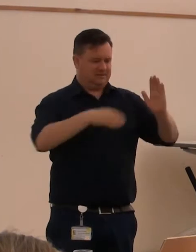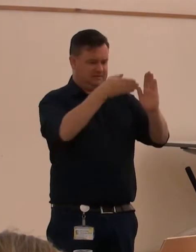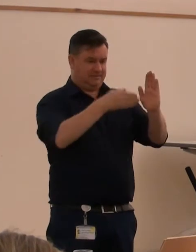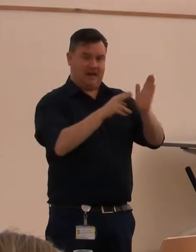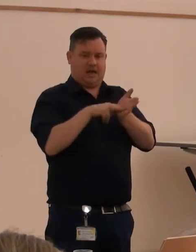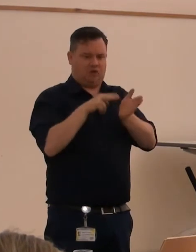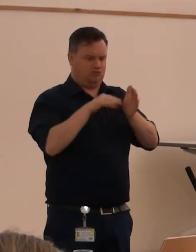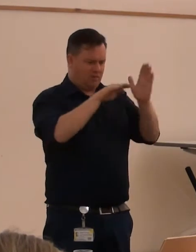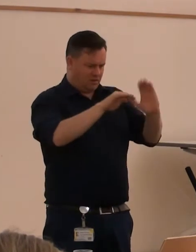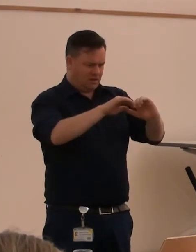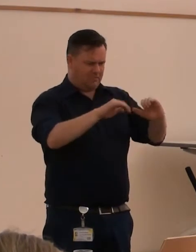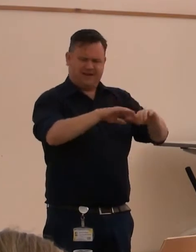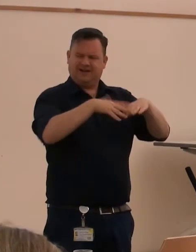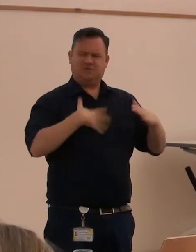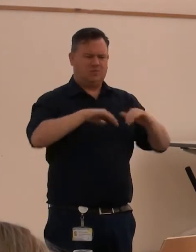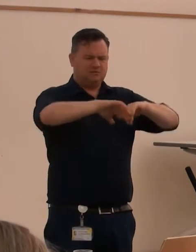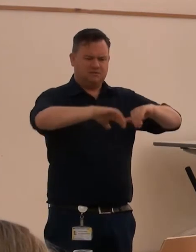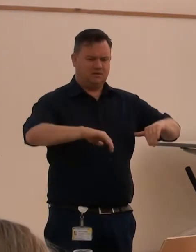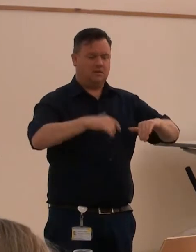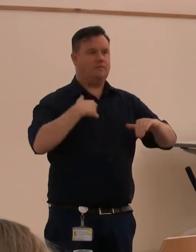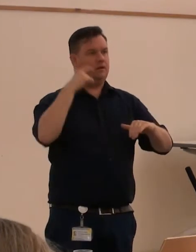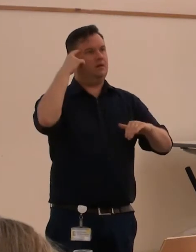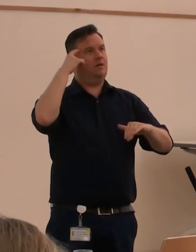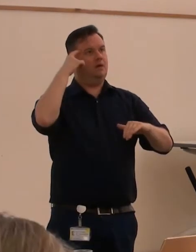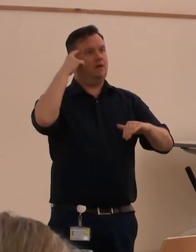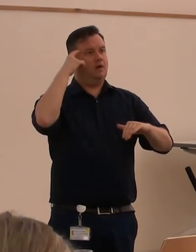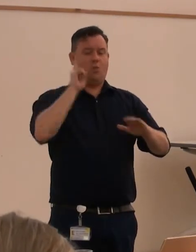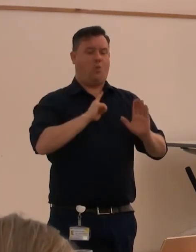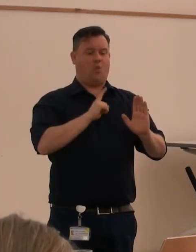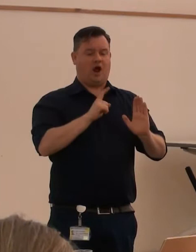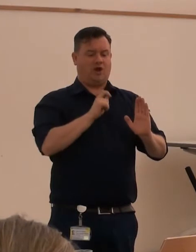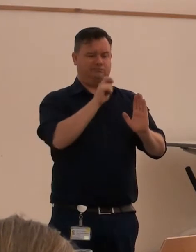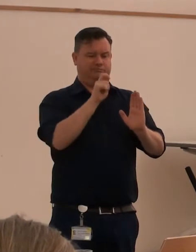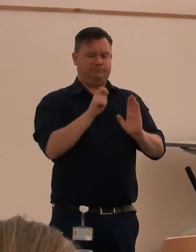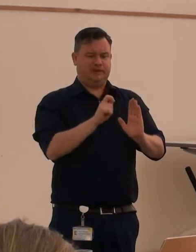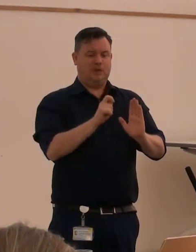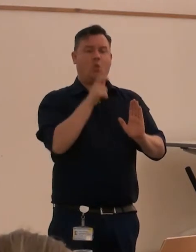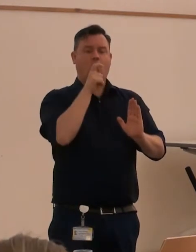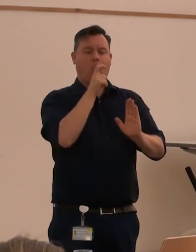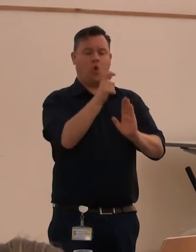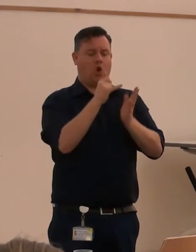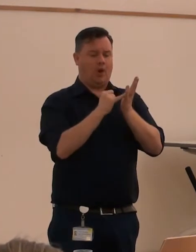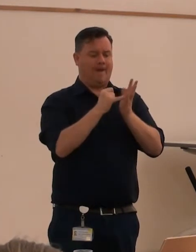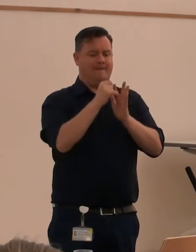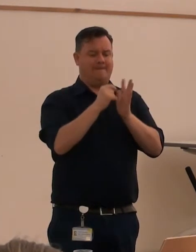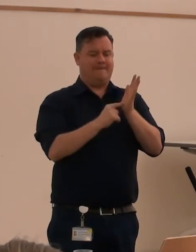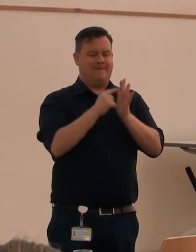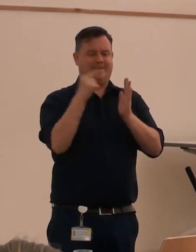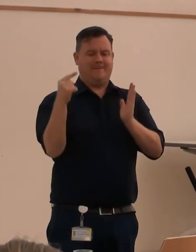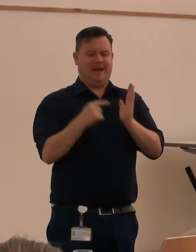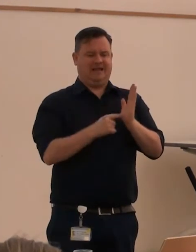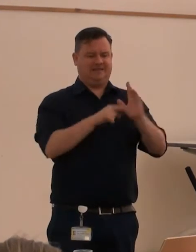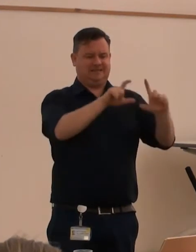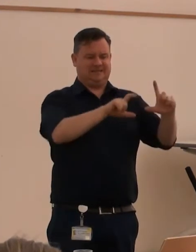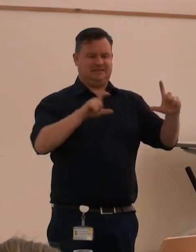And suddenly all of a sudden it appeared in my head, like, why don't I just carve the word slit into it and use the slit as the